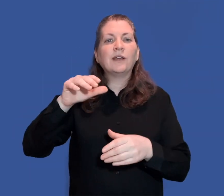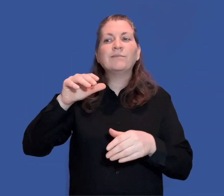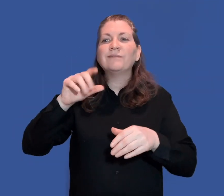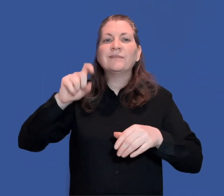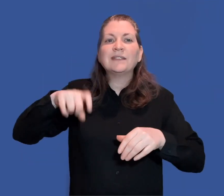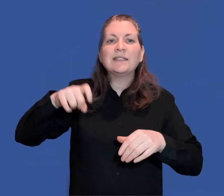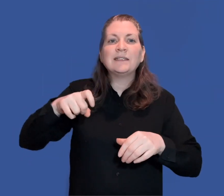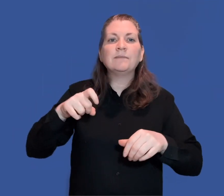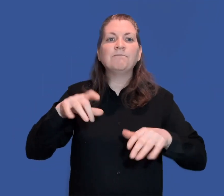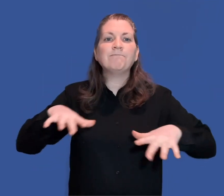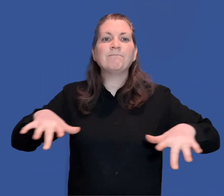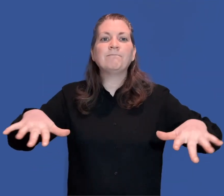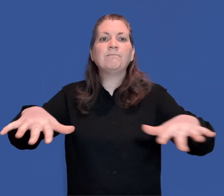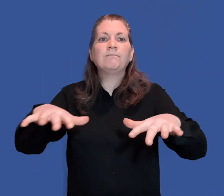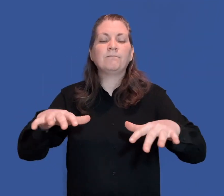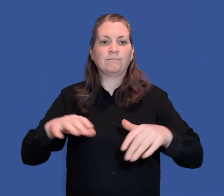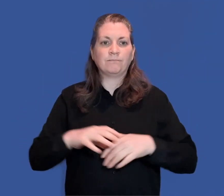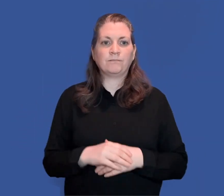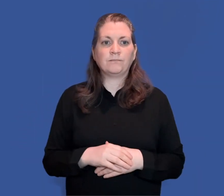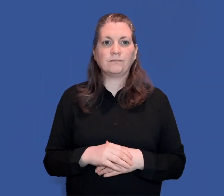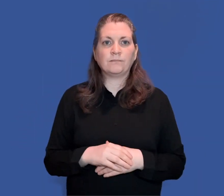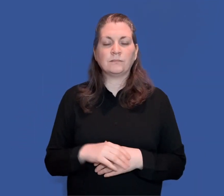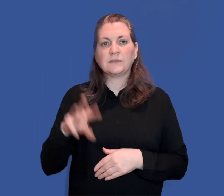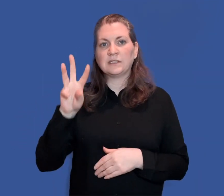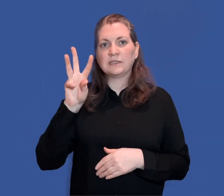is for the Industrial Facilities Infrastructure Project,